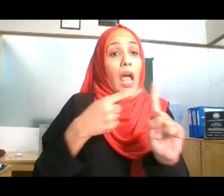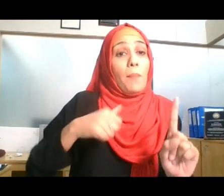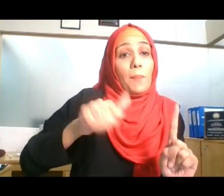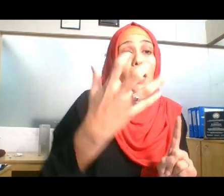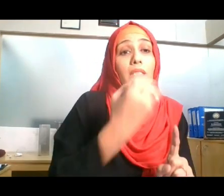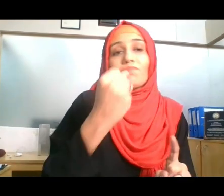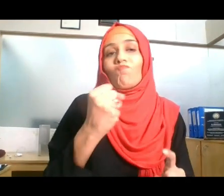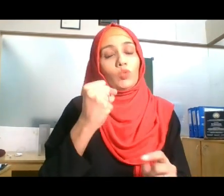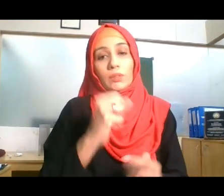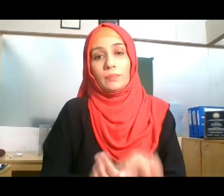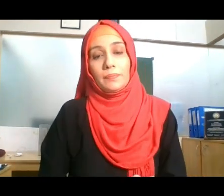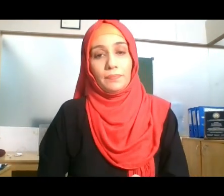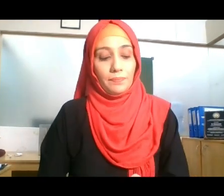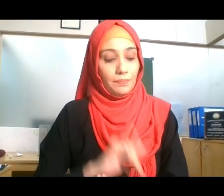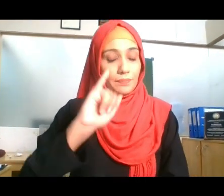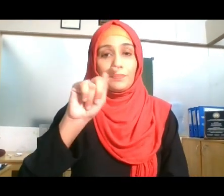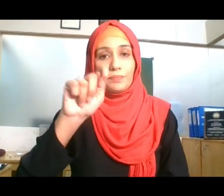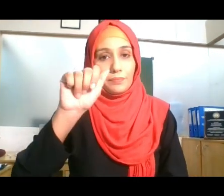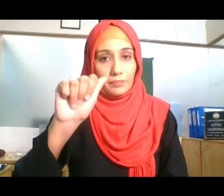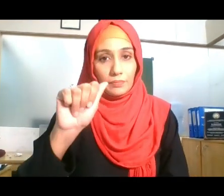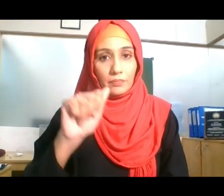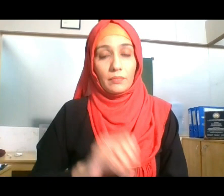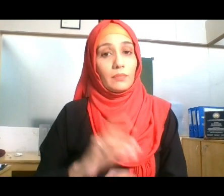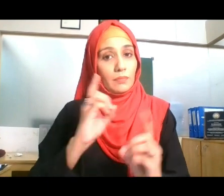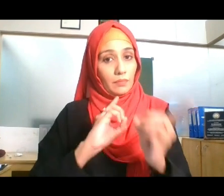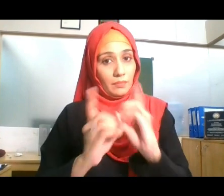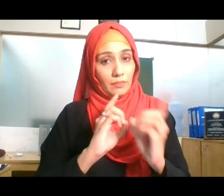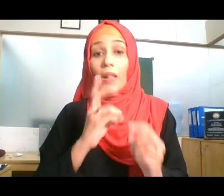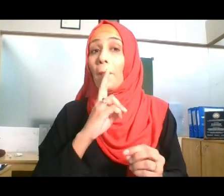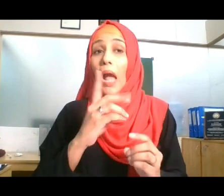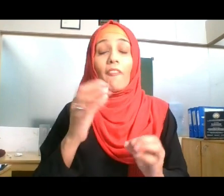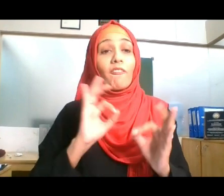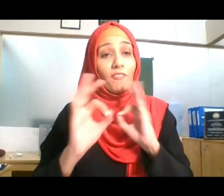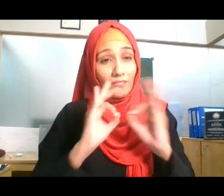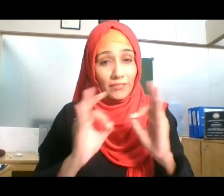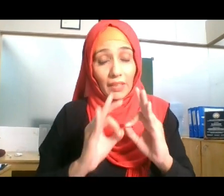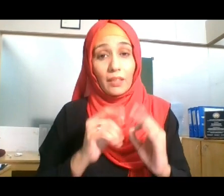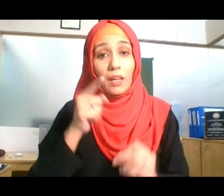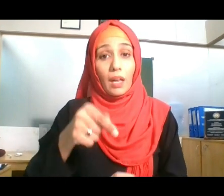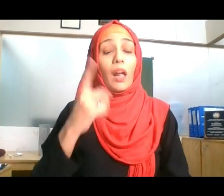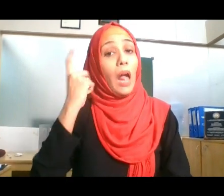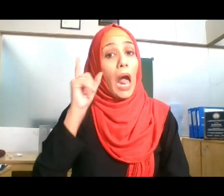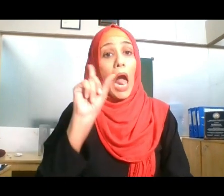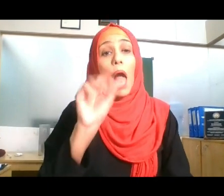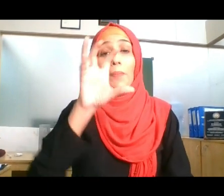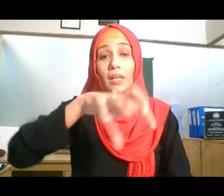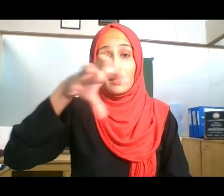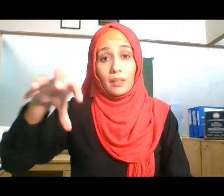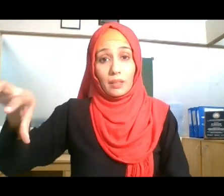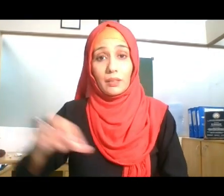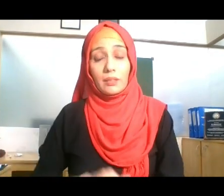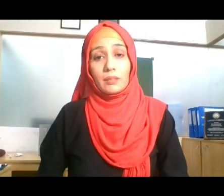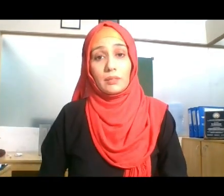at ITA were decided to take a deep dive in this whole area because, you know, our